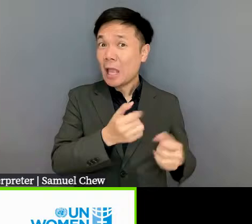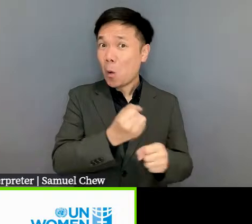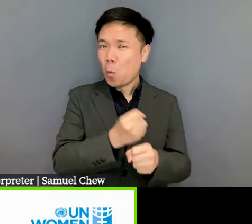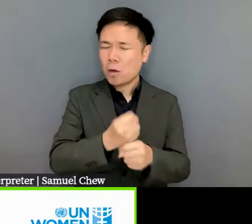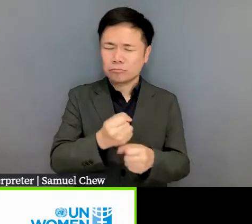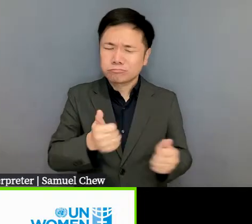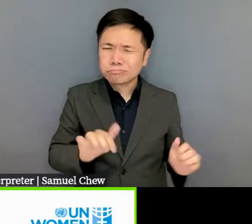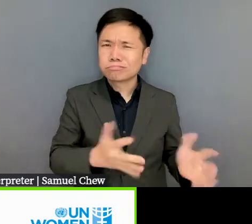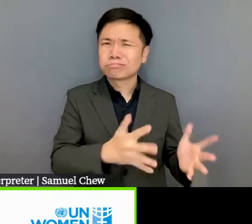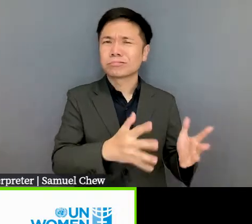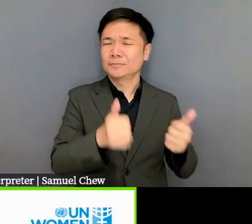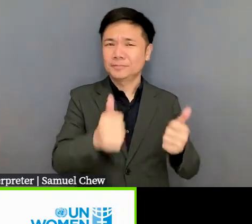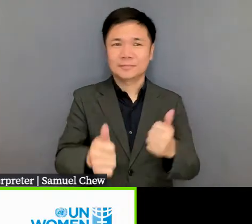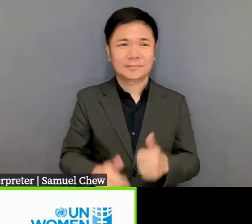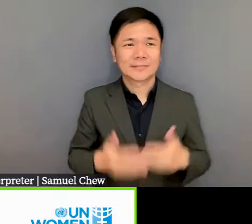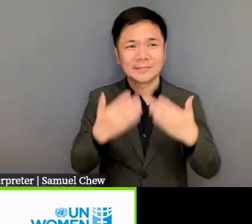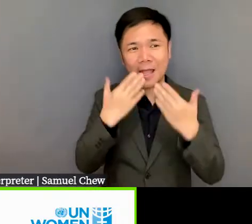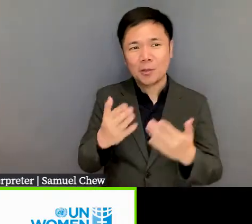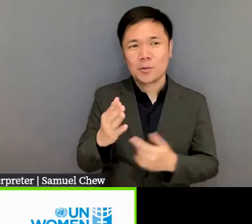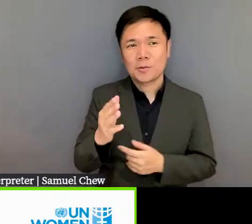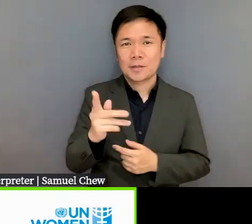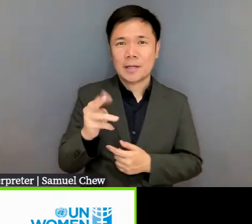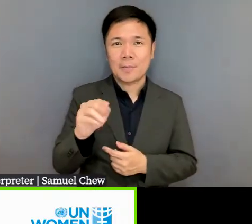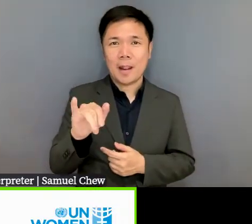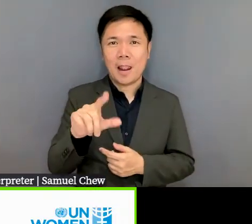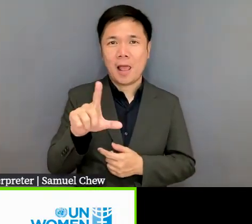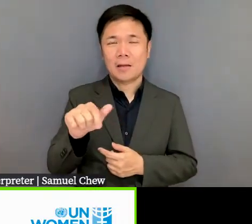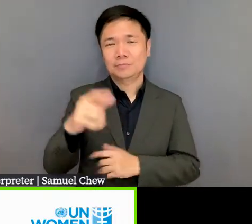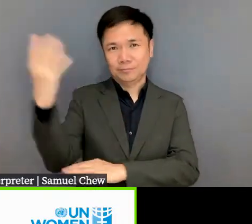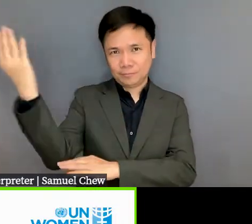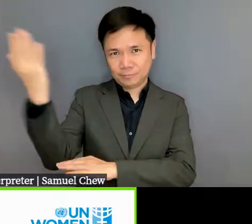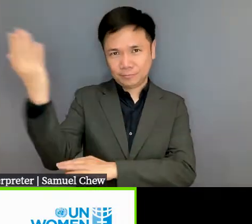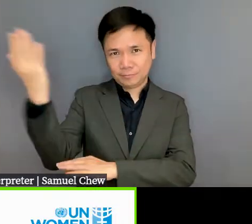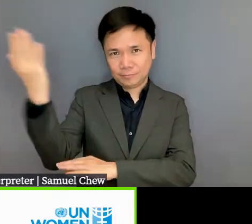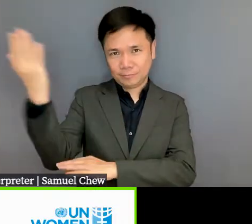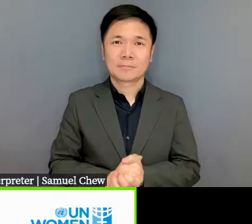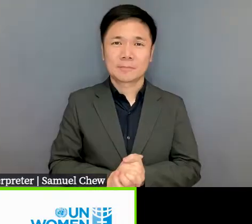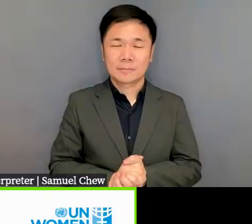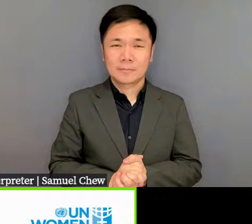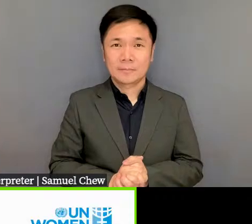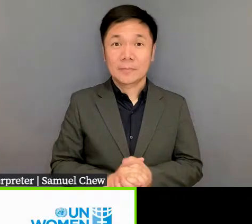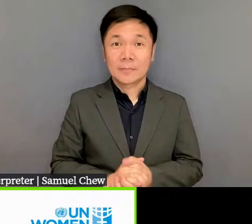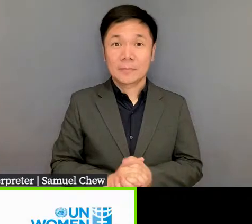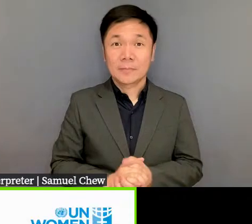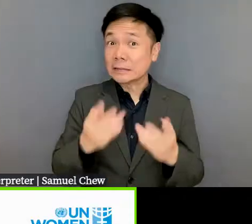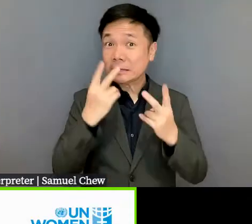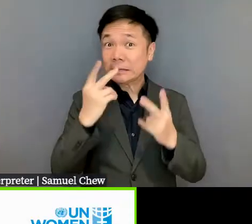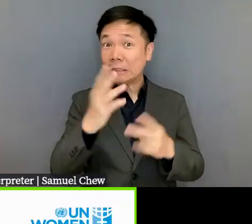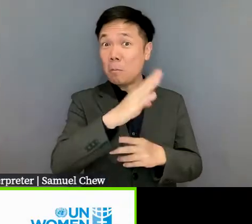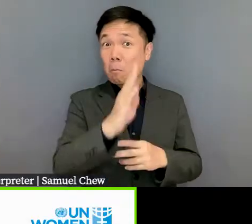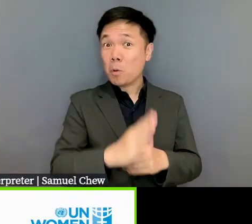those examples, Camila. And it's really great to see Brazil leading by